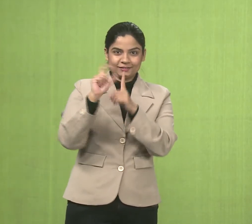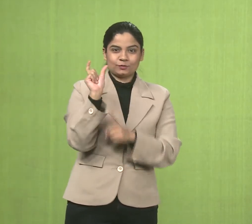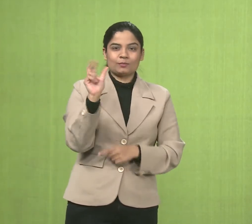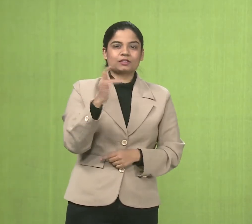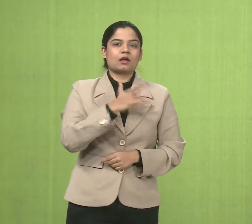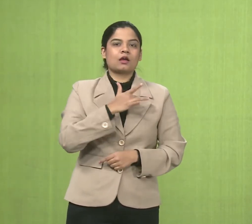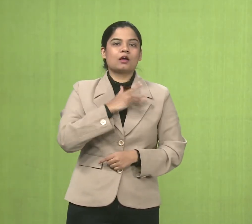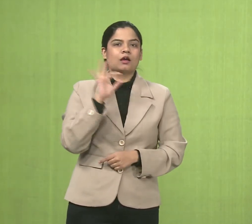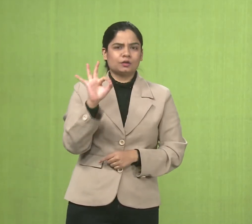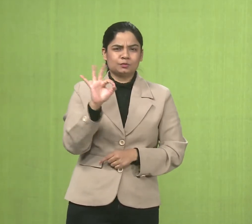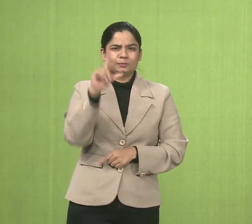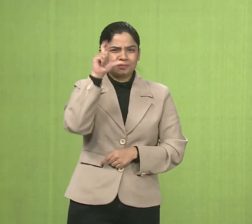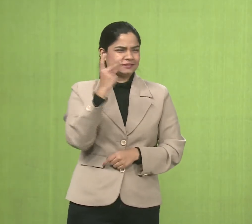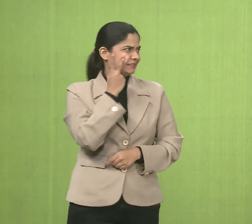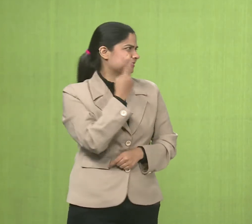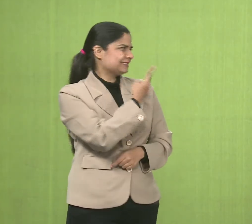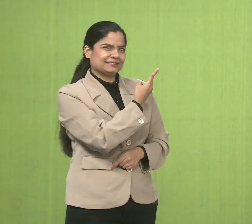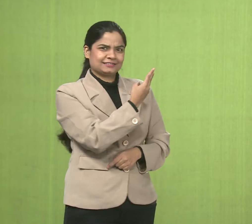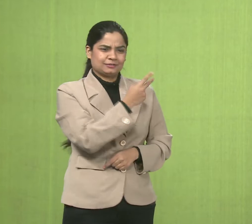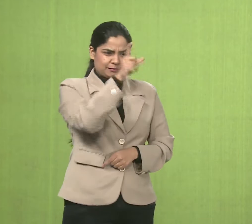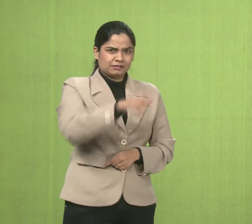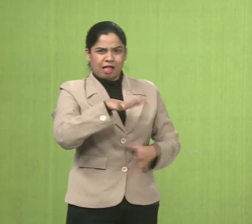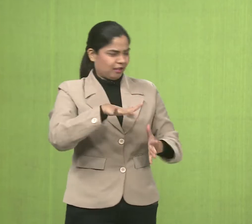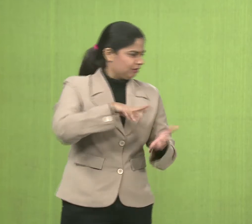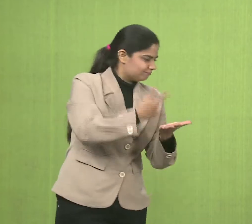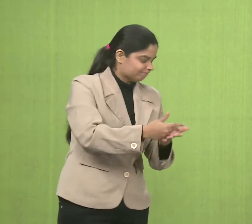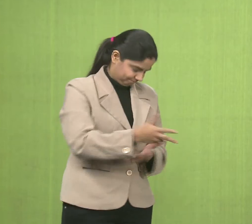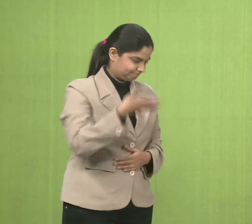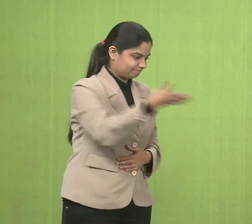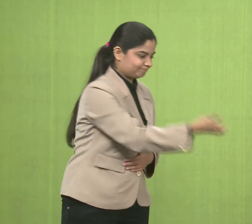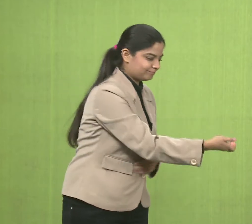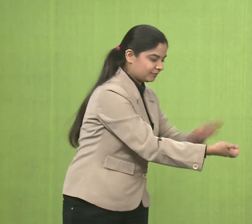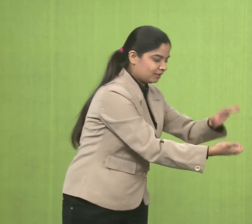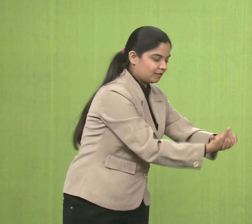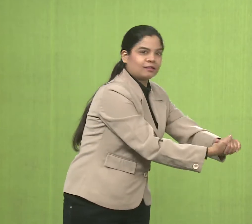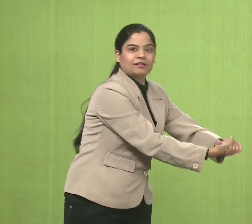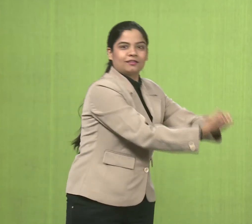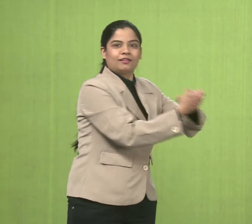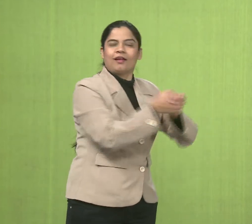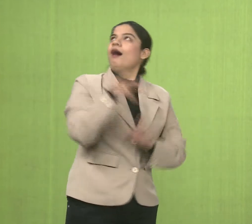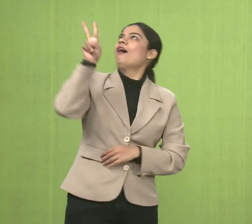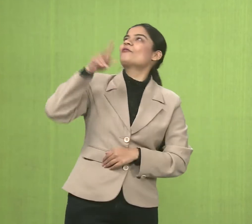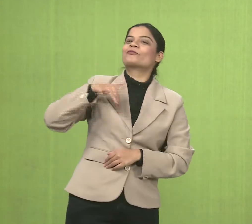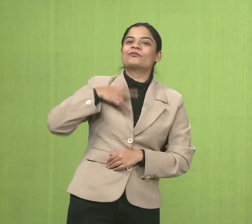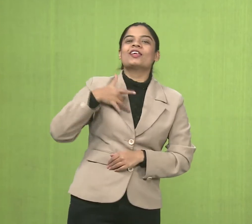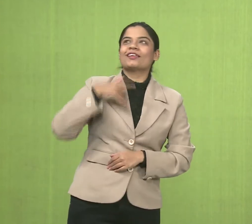Kind, the quality of being friendly. As you can see from the picture, a person's being friendly, generous and